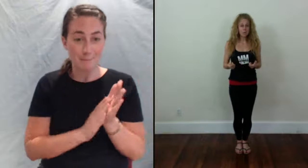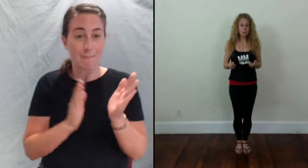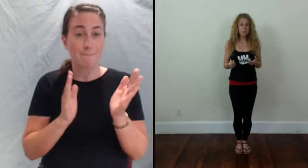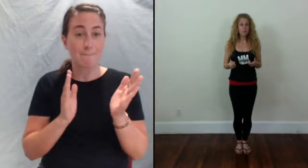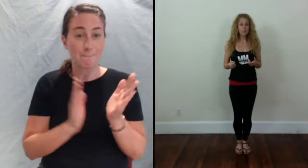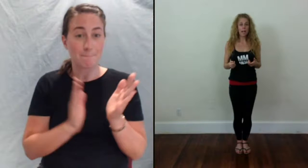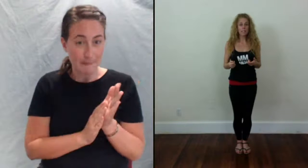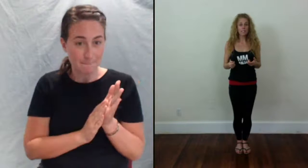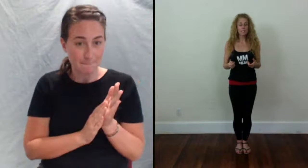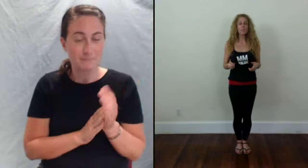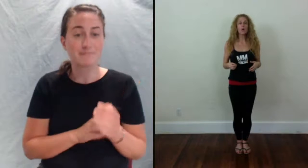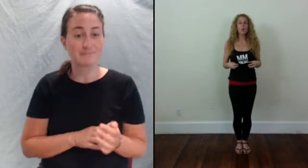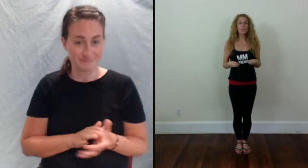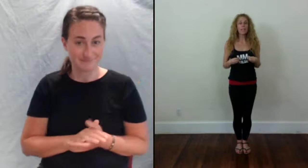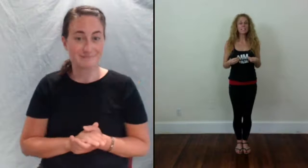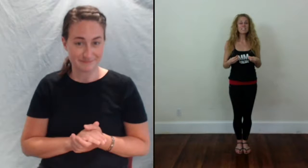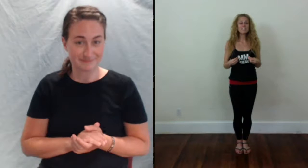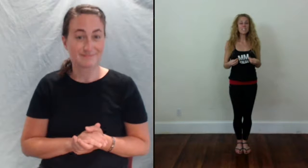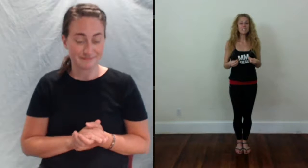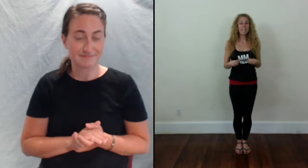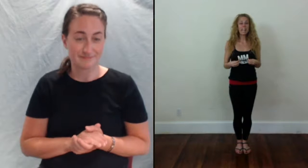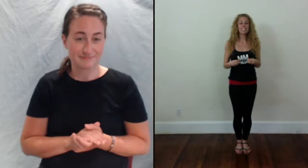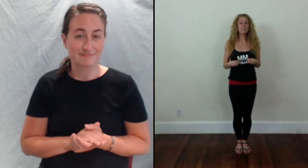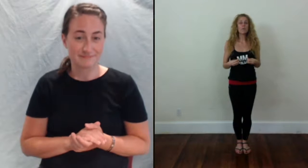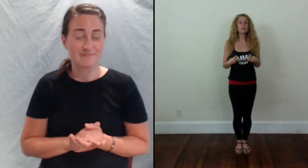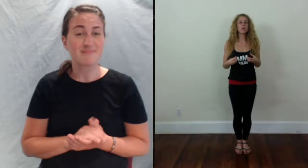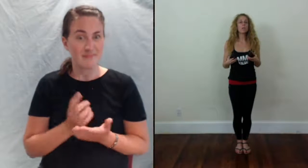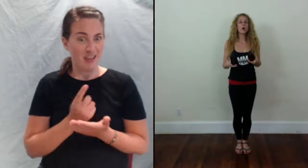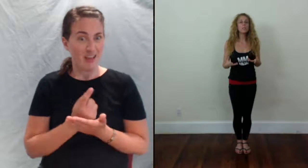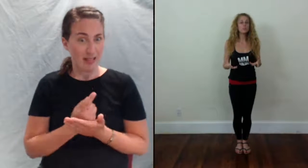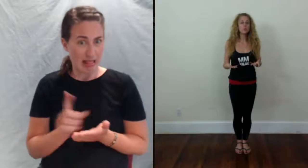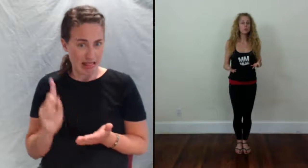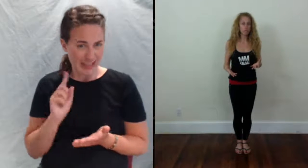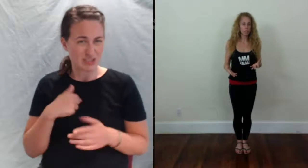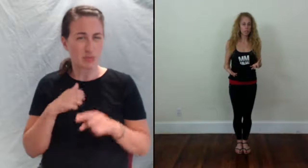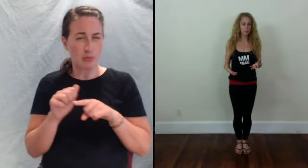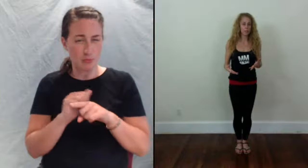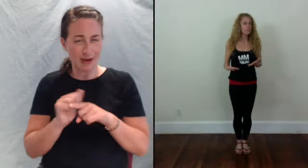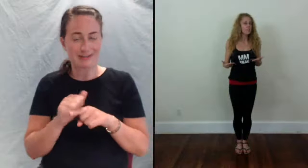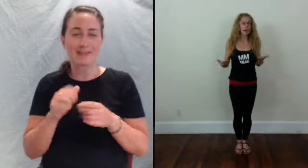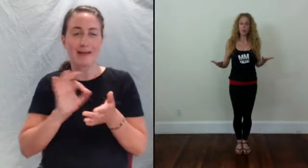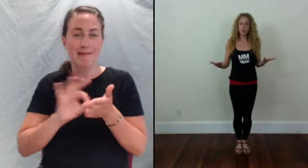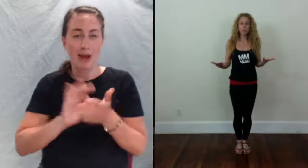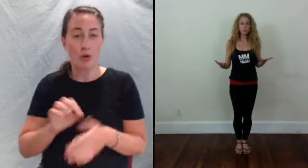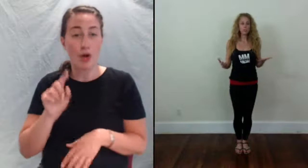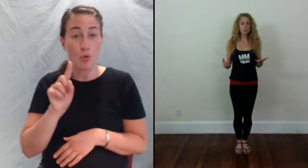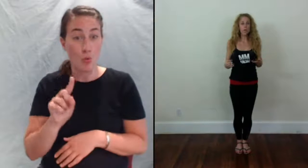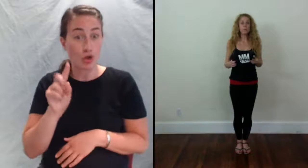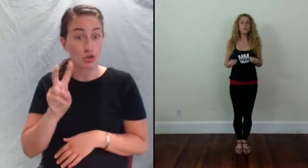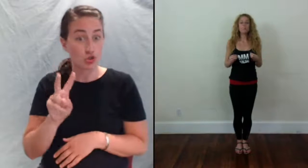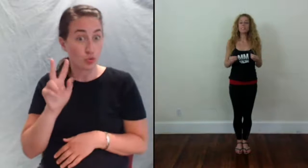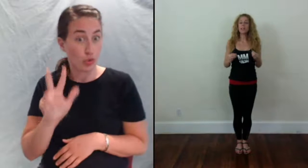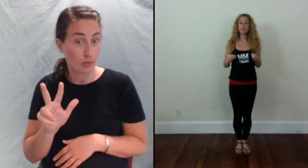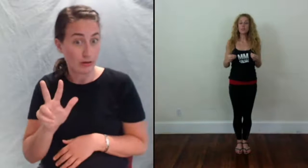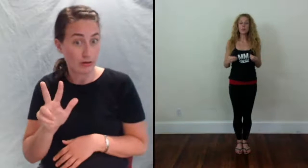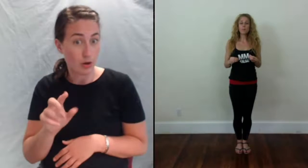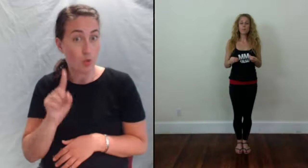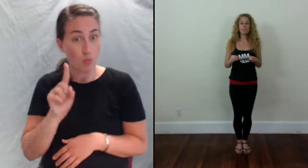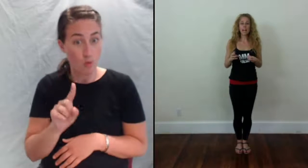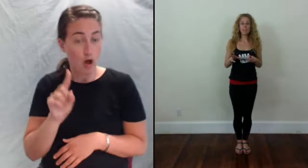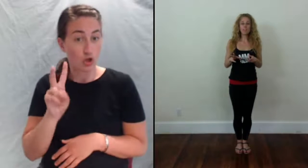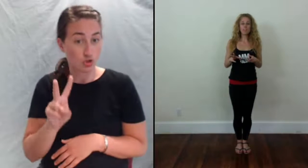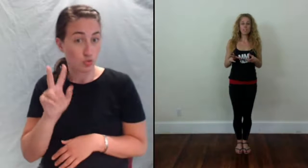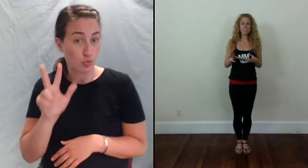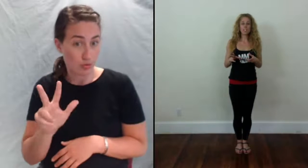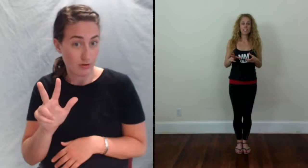Last week, when we practiced feeling that as if it was a 1, 2, 3. That works too. We just have to remember